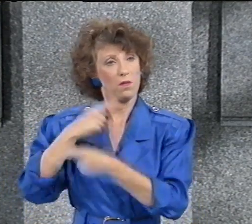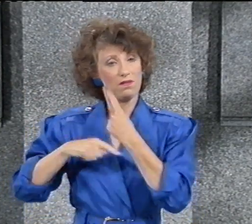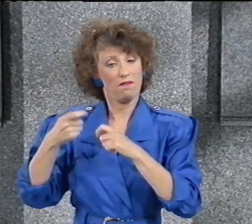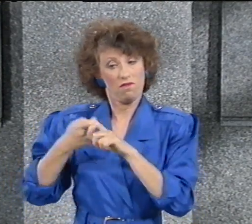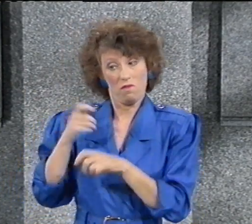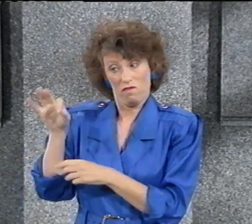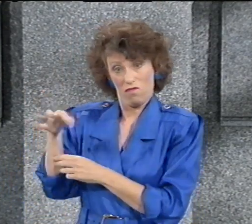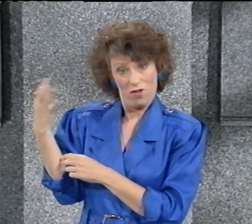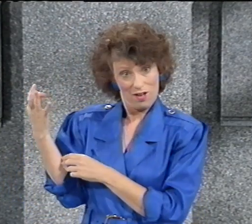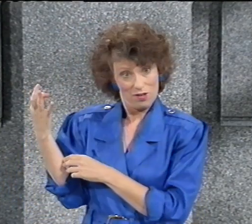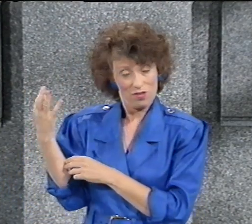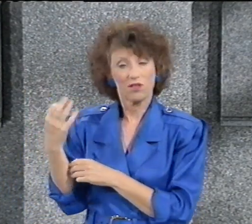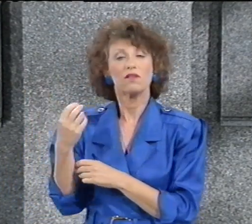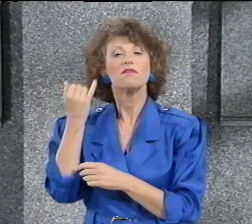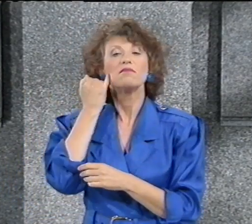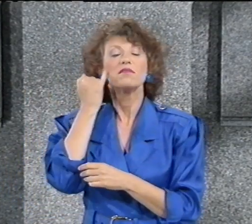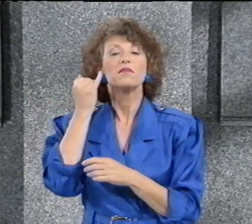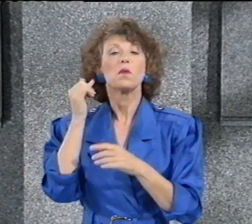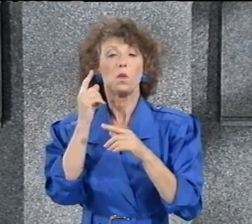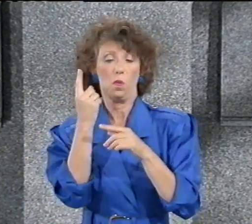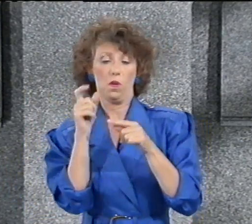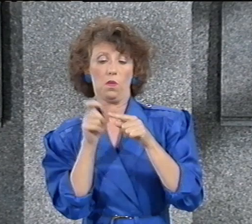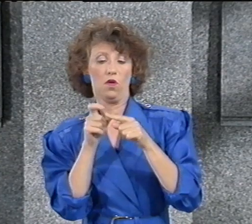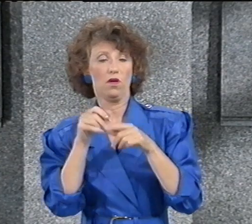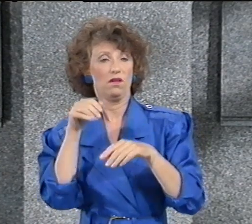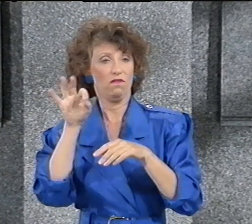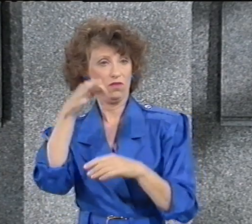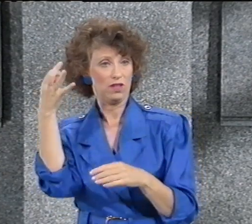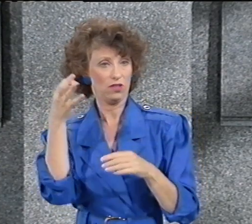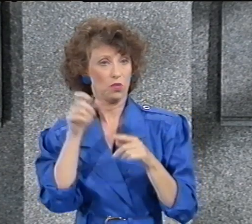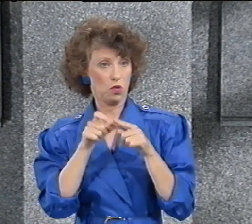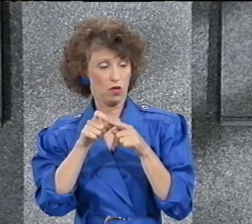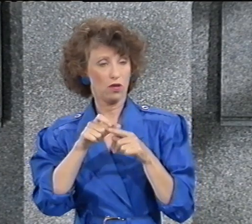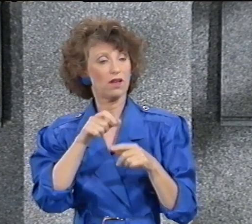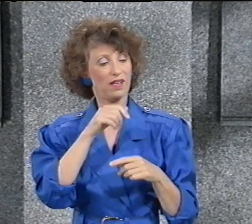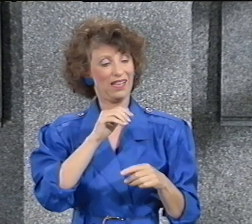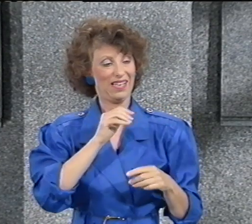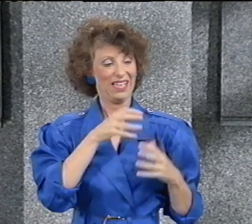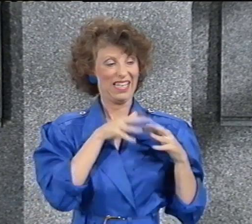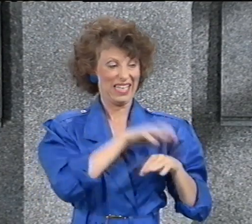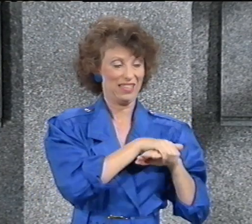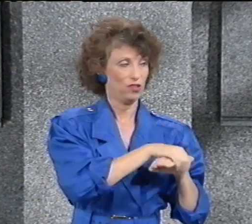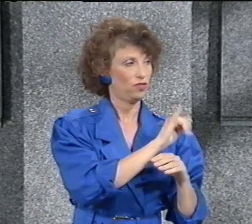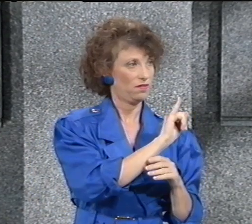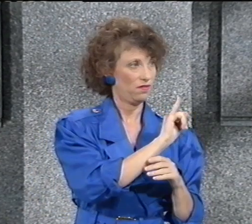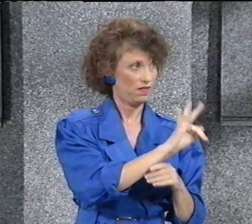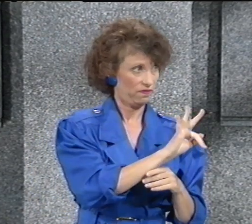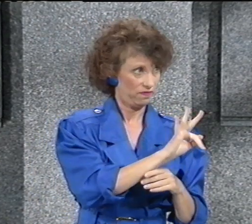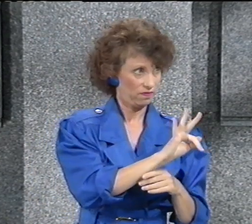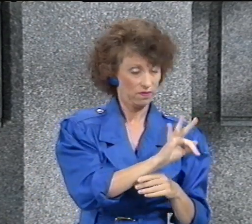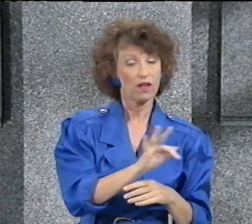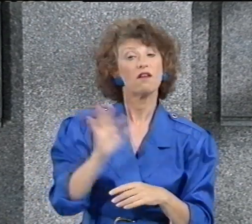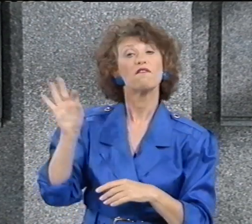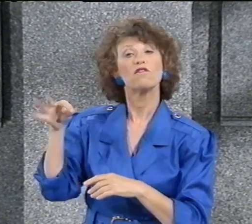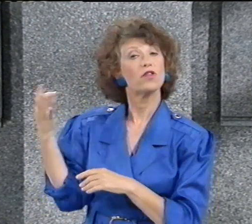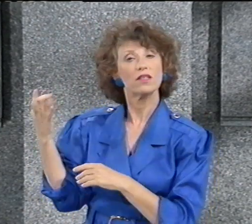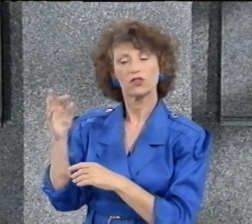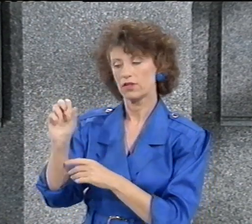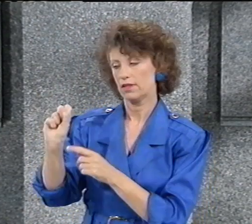The French word that is the equivalent to our English word for if is